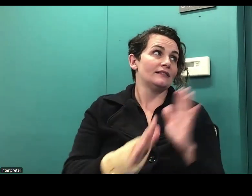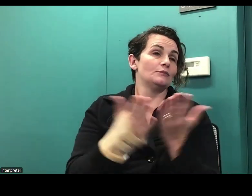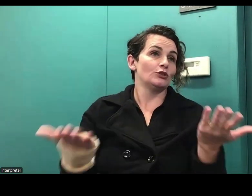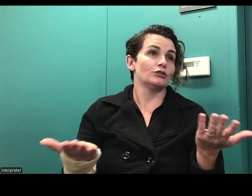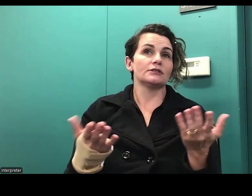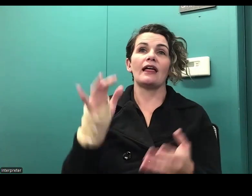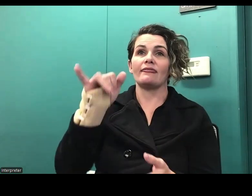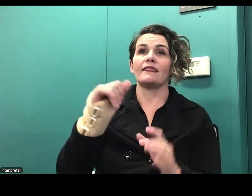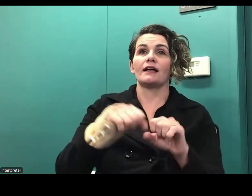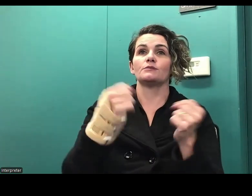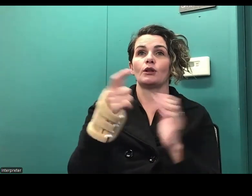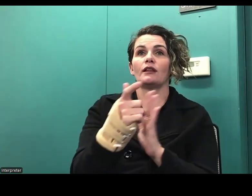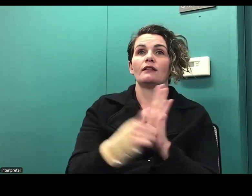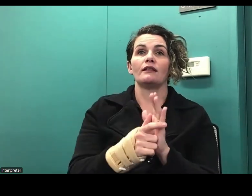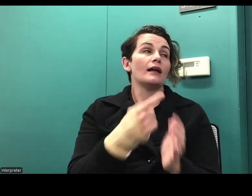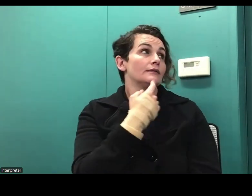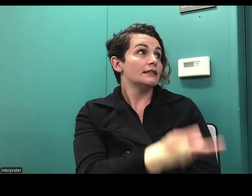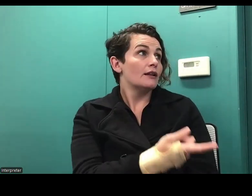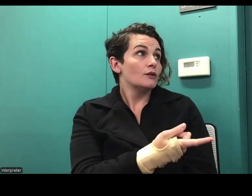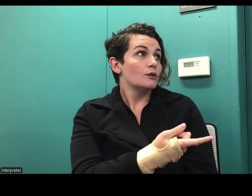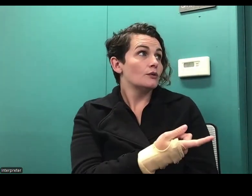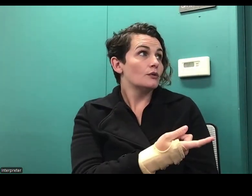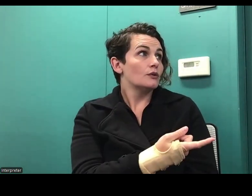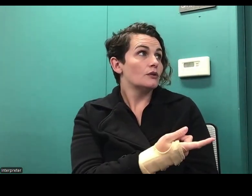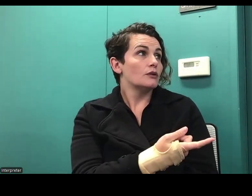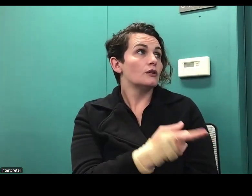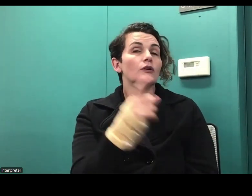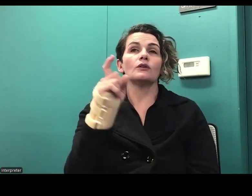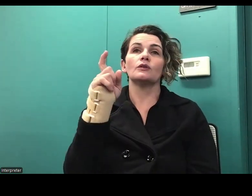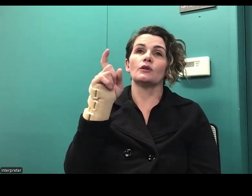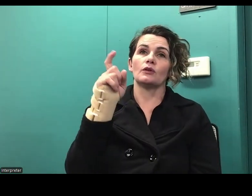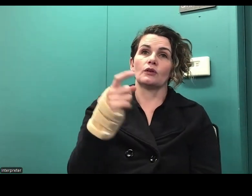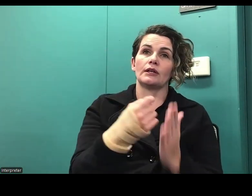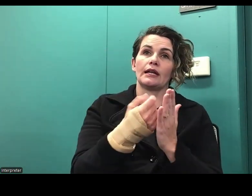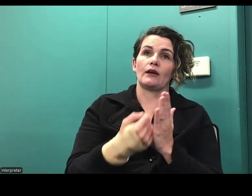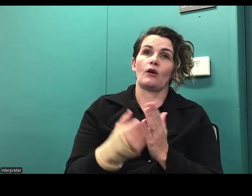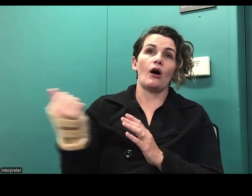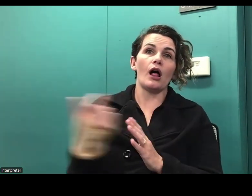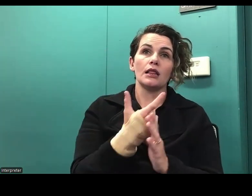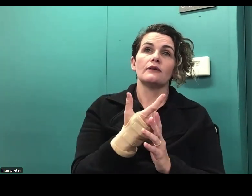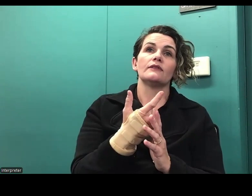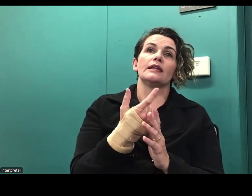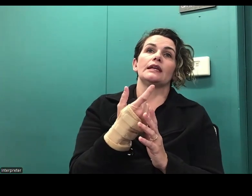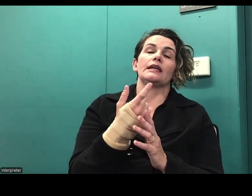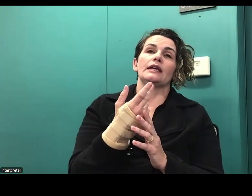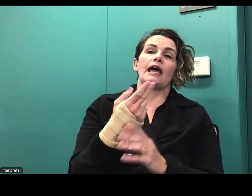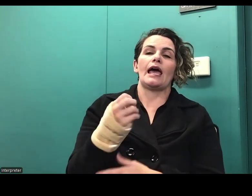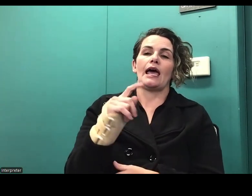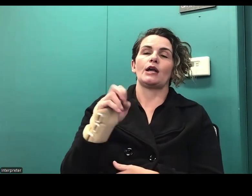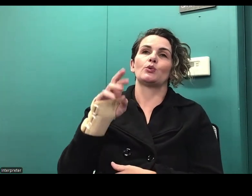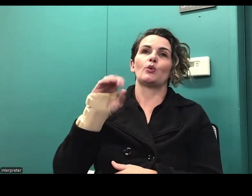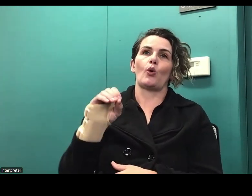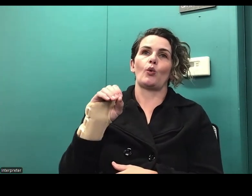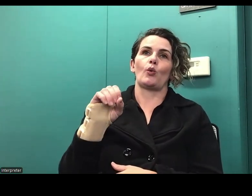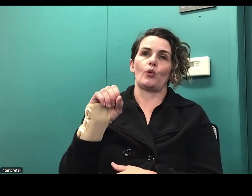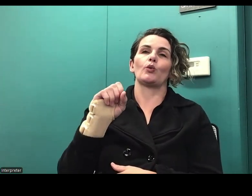We But talked- that's breaking the law. We did I'm talk just about telling that. you, I was just. told- Then you given got to take out all the yesterday. heterosexual books that have